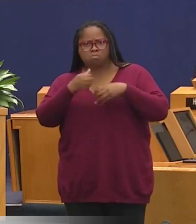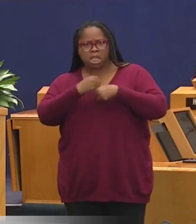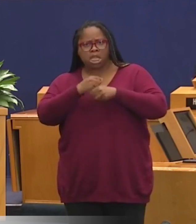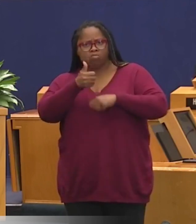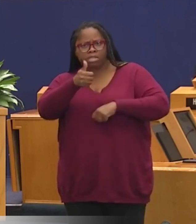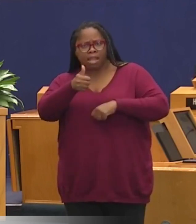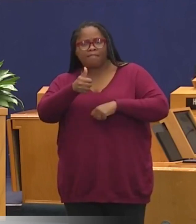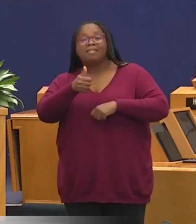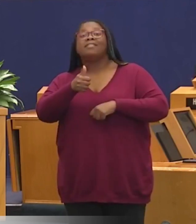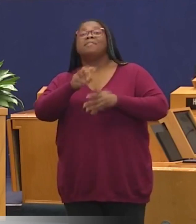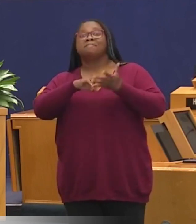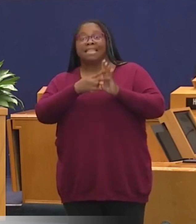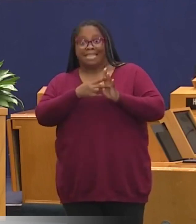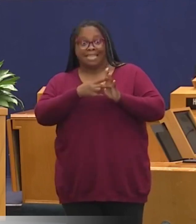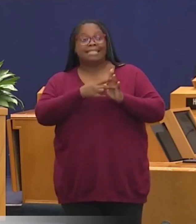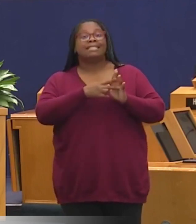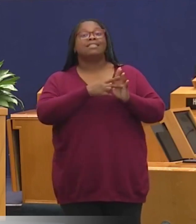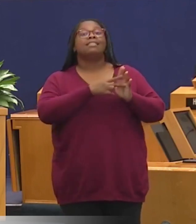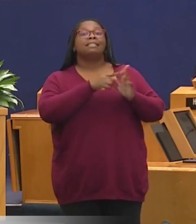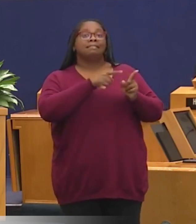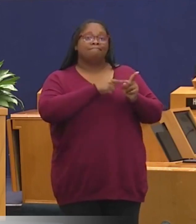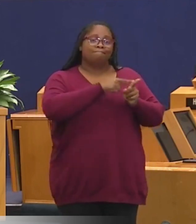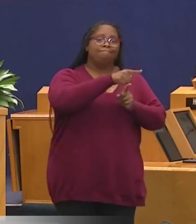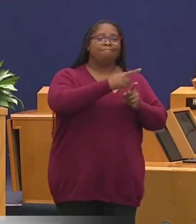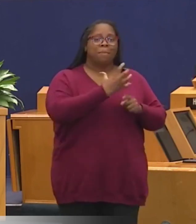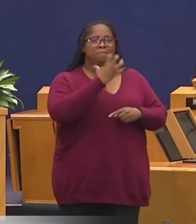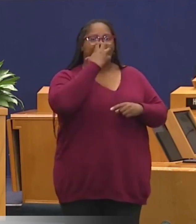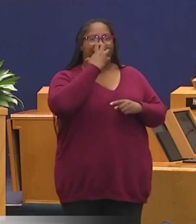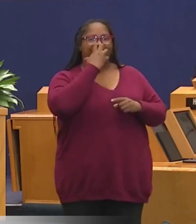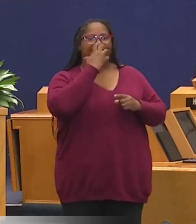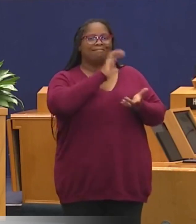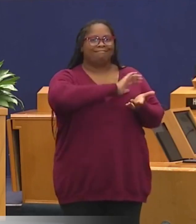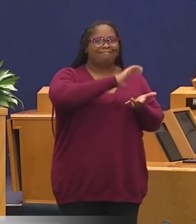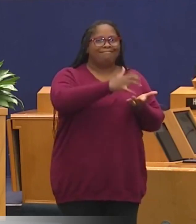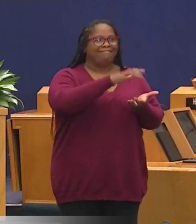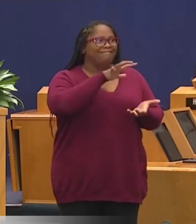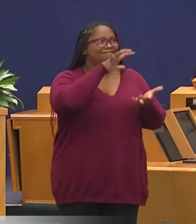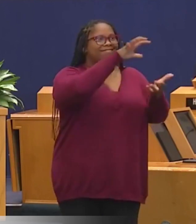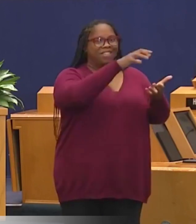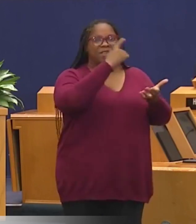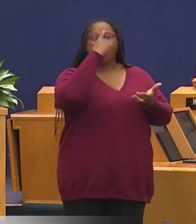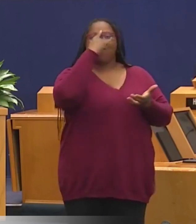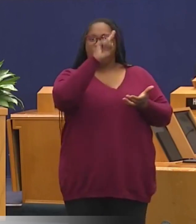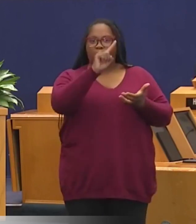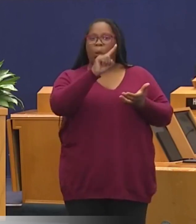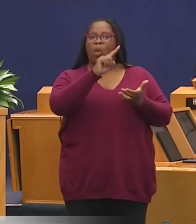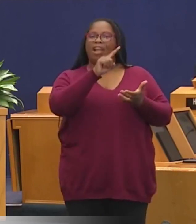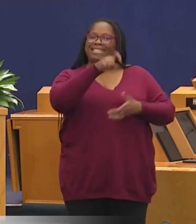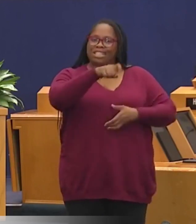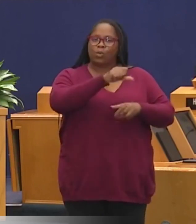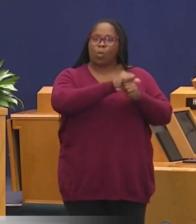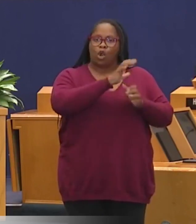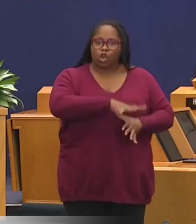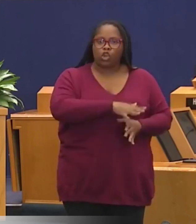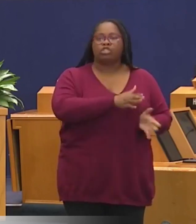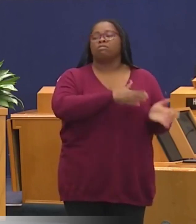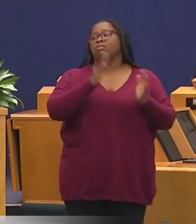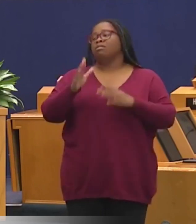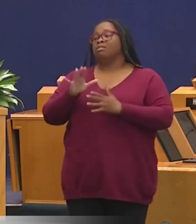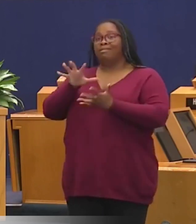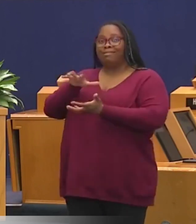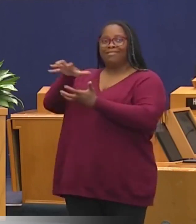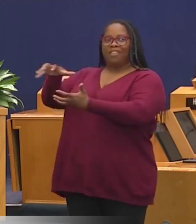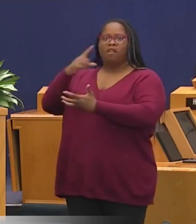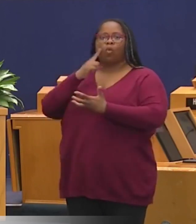of the essential workers who need that to do their job, for all the sick people who need to wear one so that they don't expose anybody